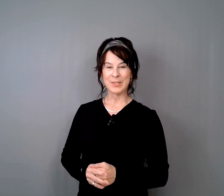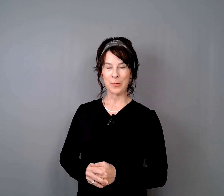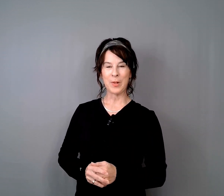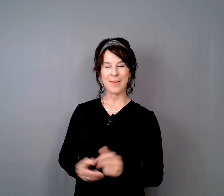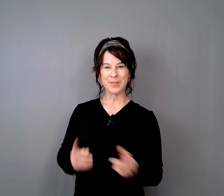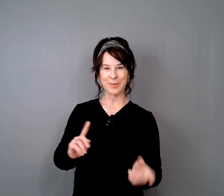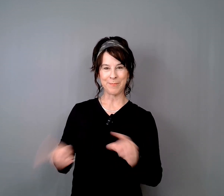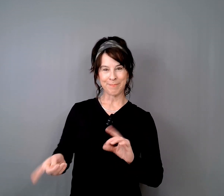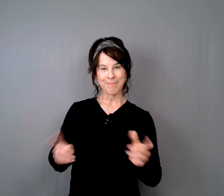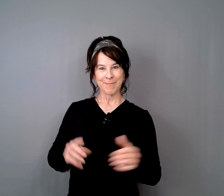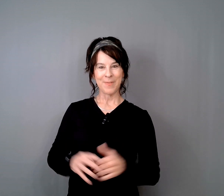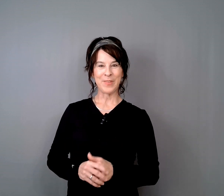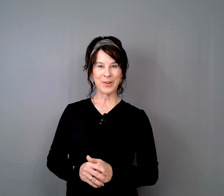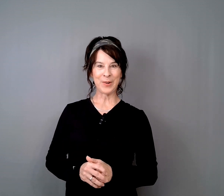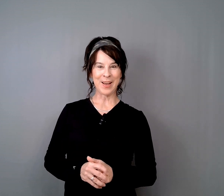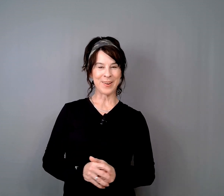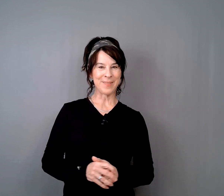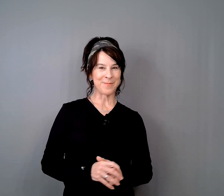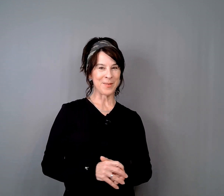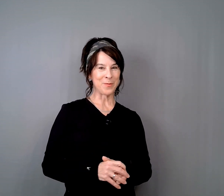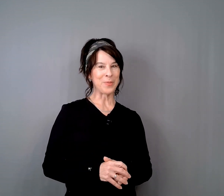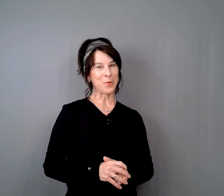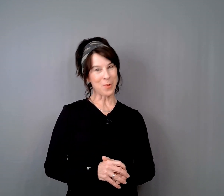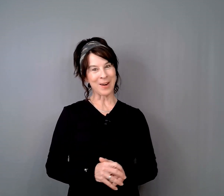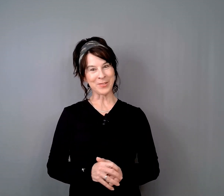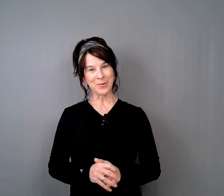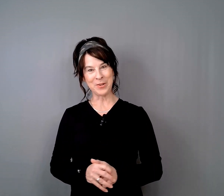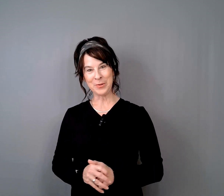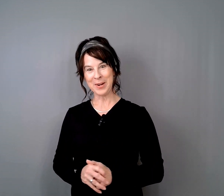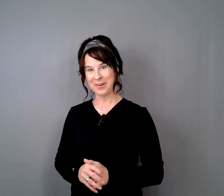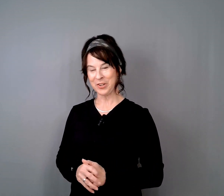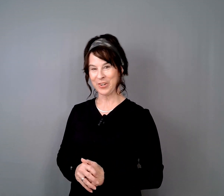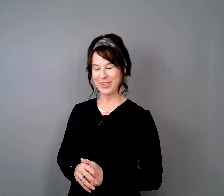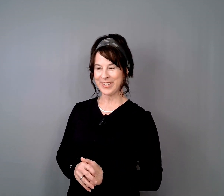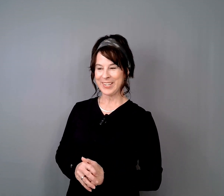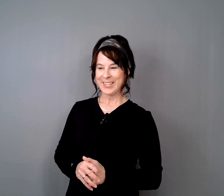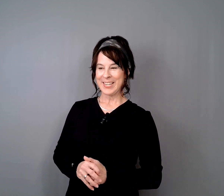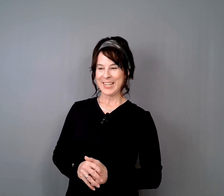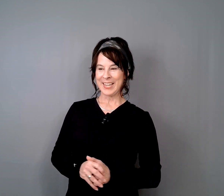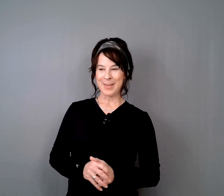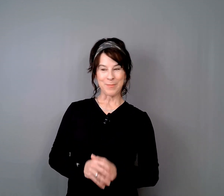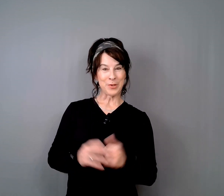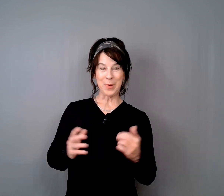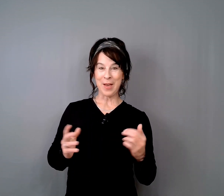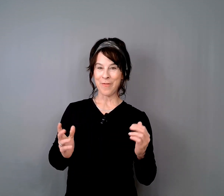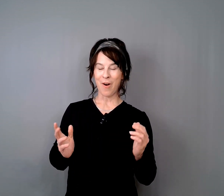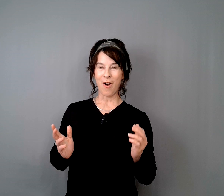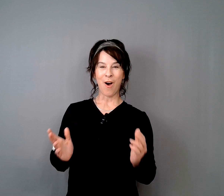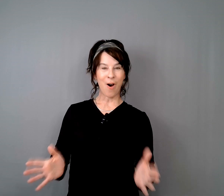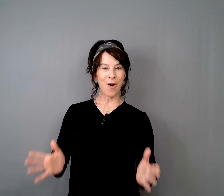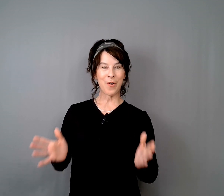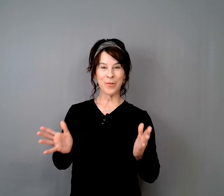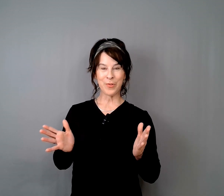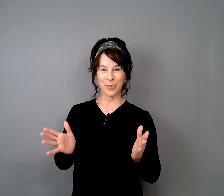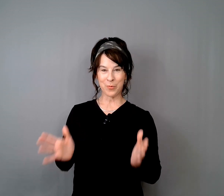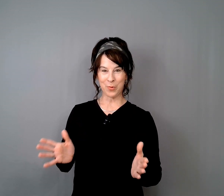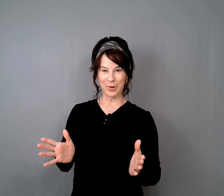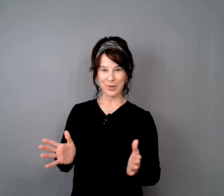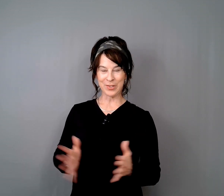we'll have to figure out what the choir is going to do at our church. But you have all the words to